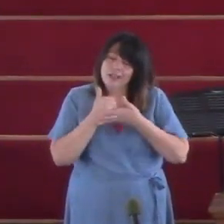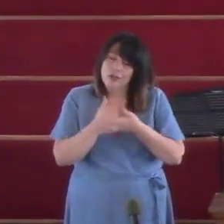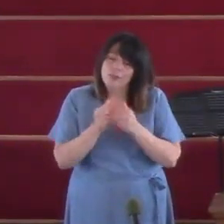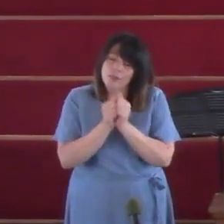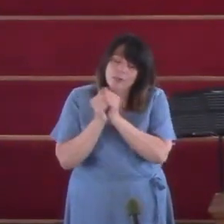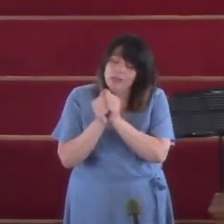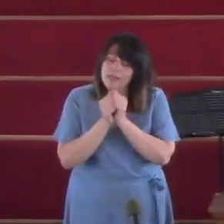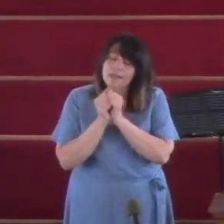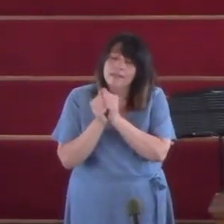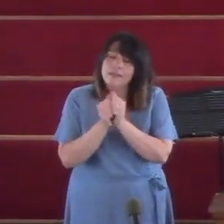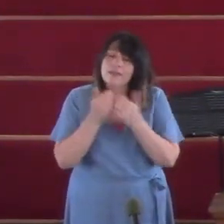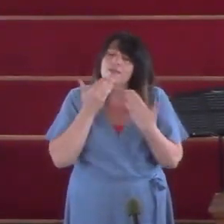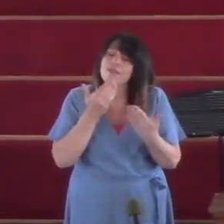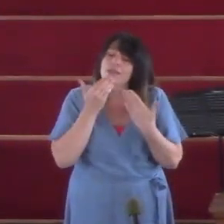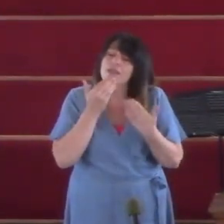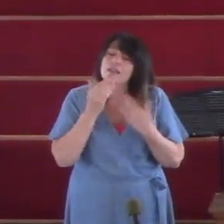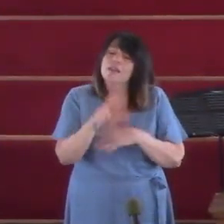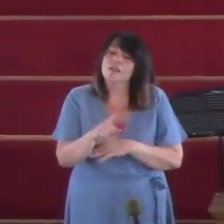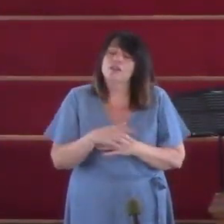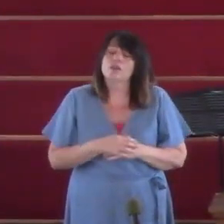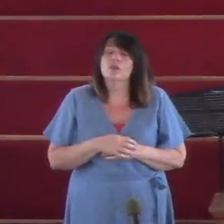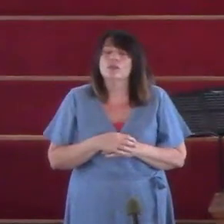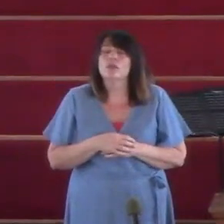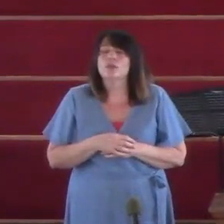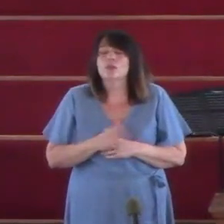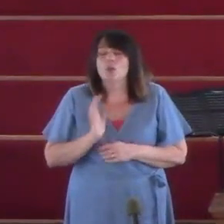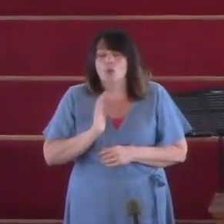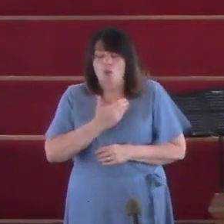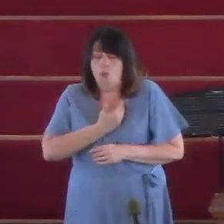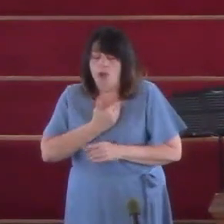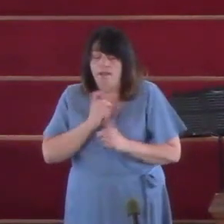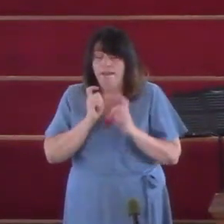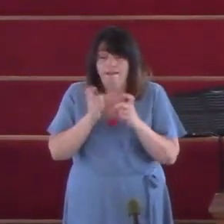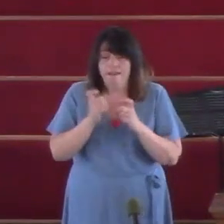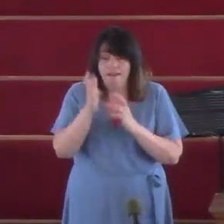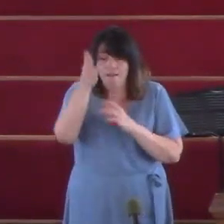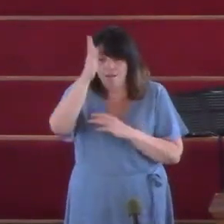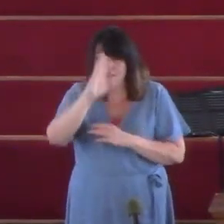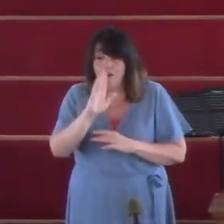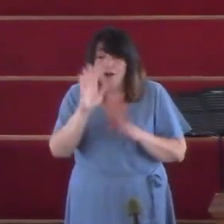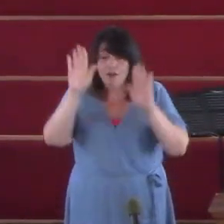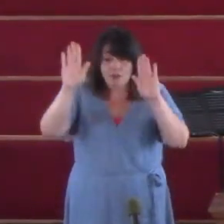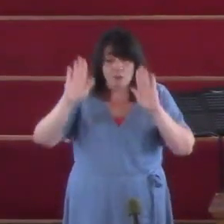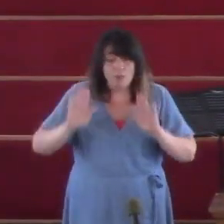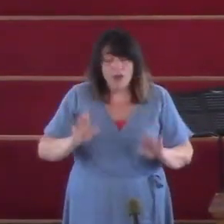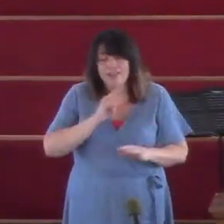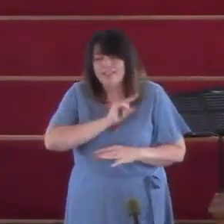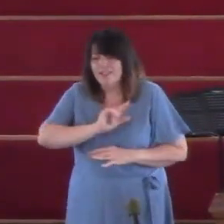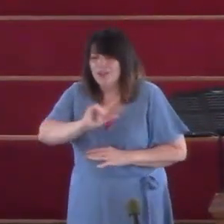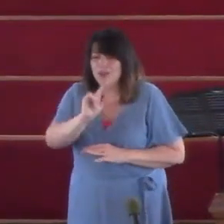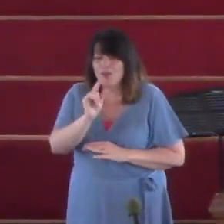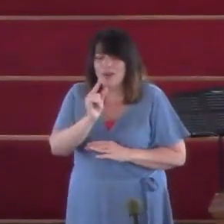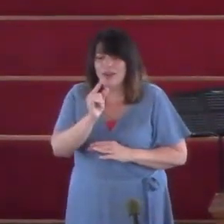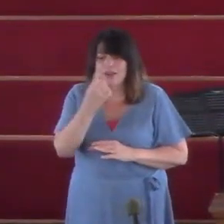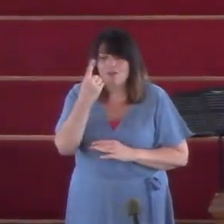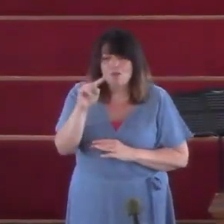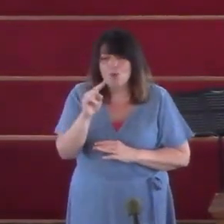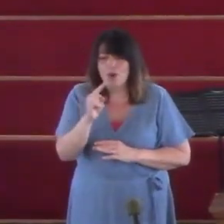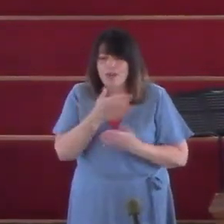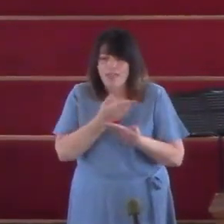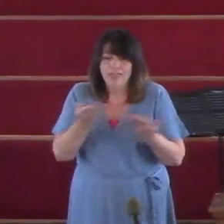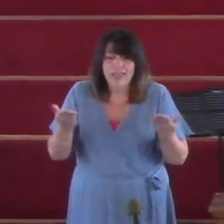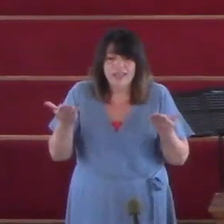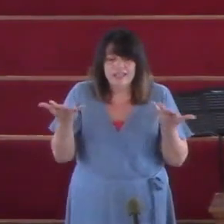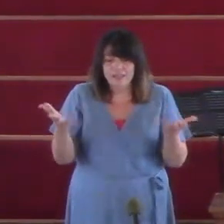you. We give you, give God the praise and the glory for the things that he does. And my friend, if we've